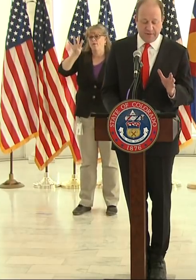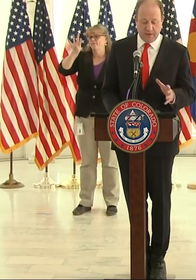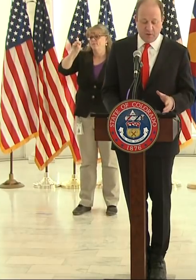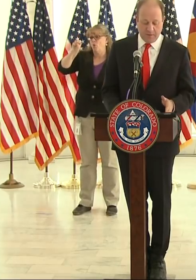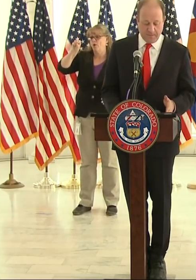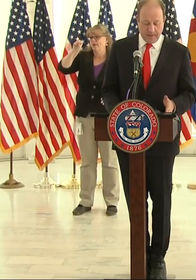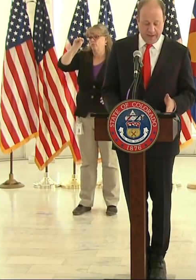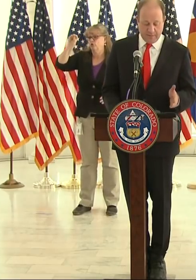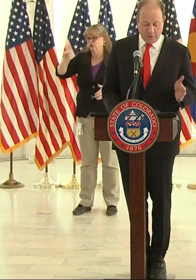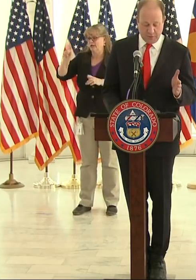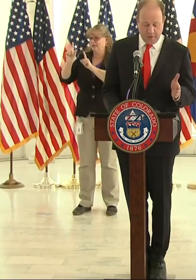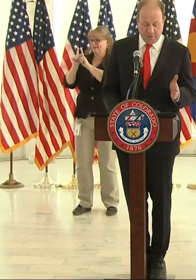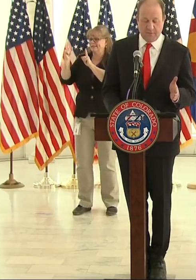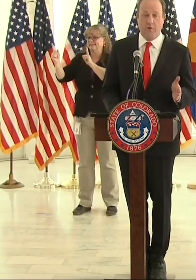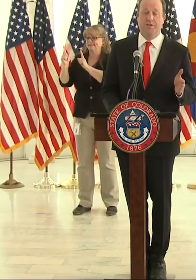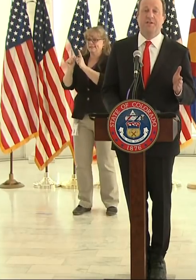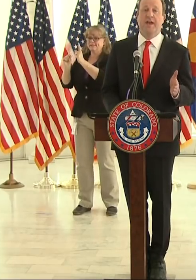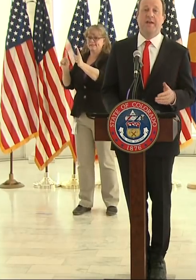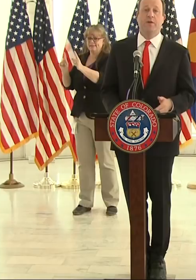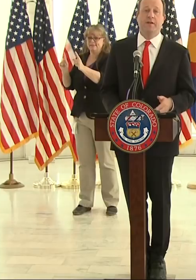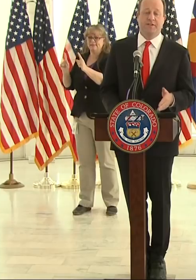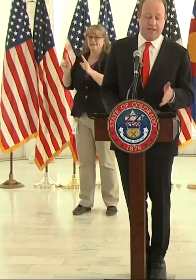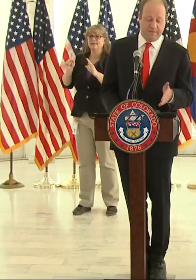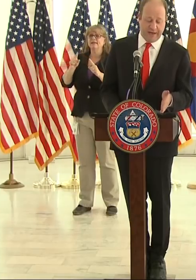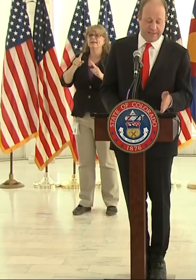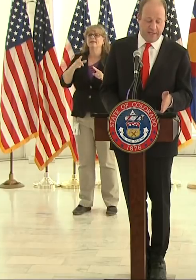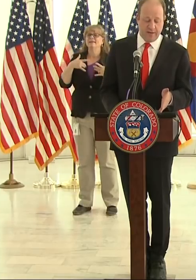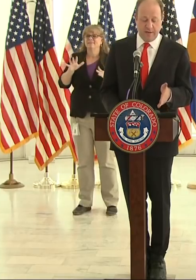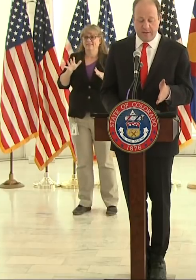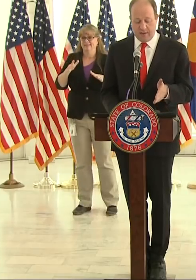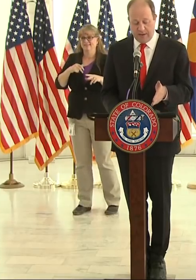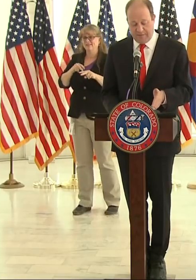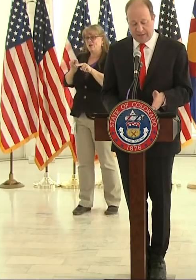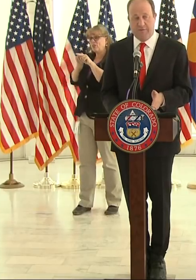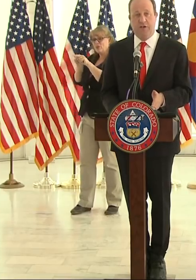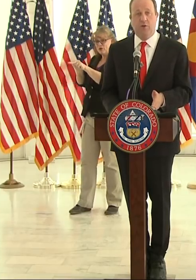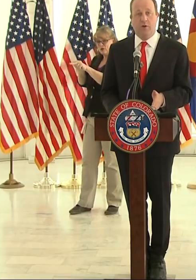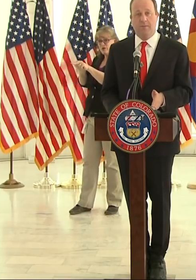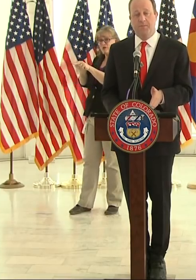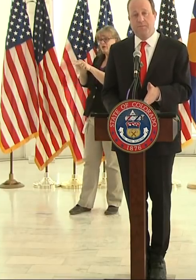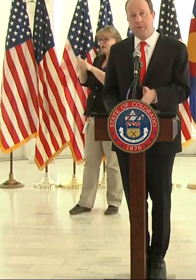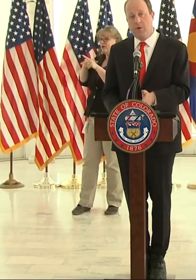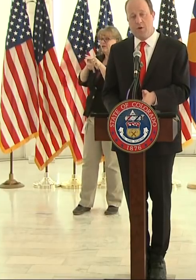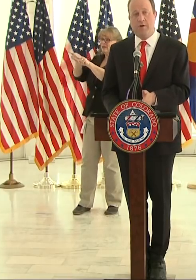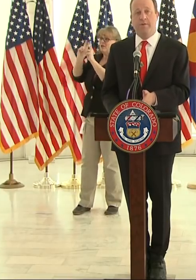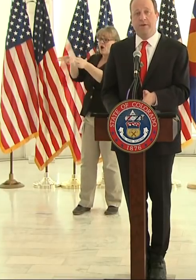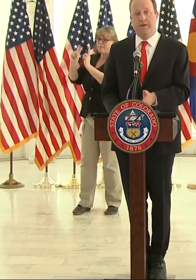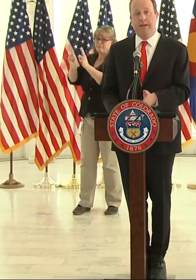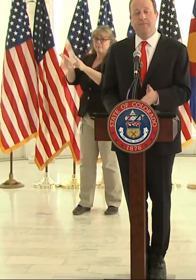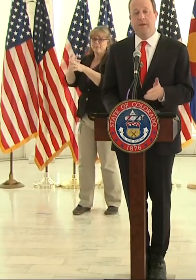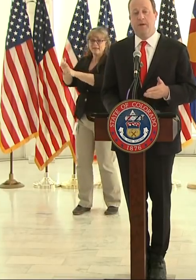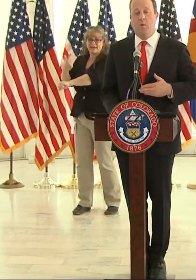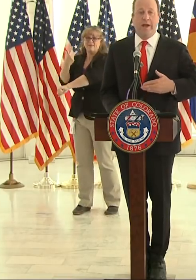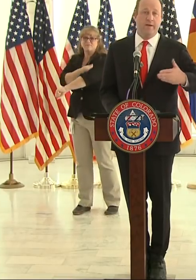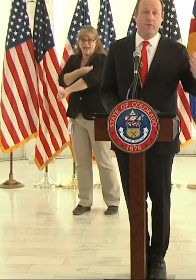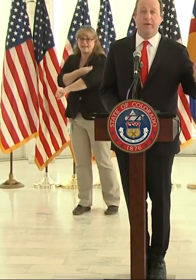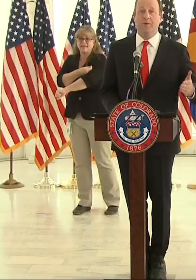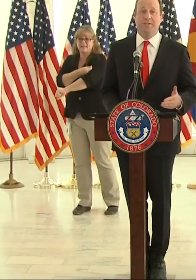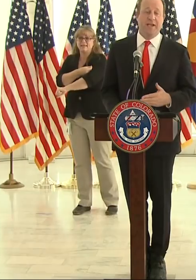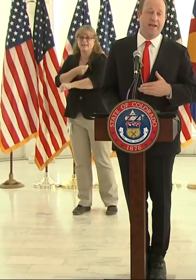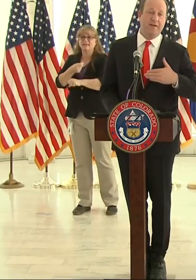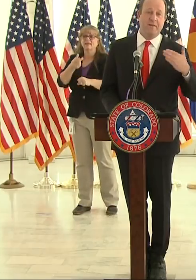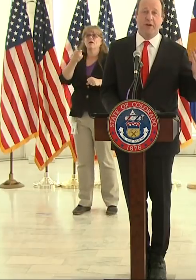45% even lower. And of course, we all look forward to the day when there's a vaccine, an effective cure, or herd immunity, when